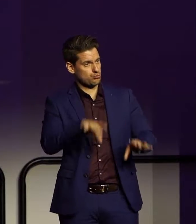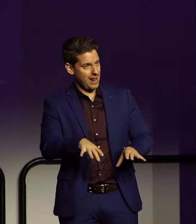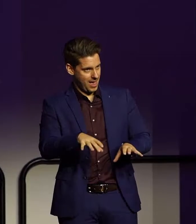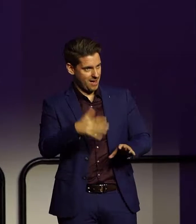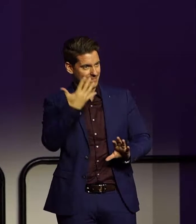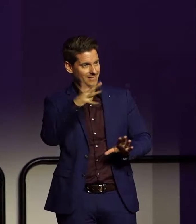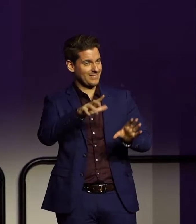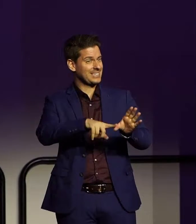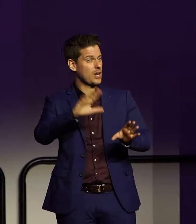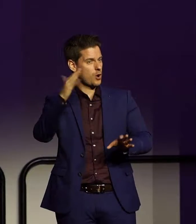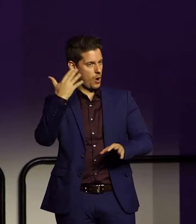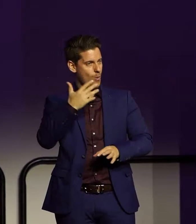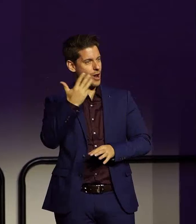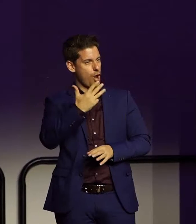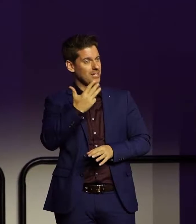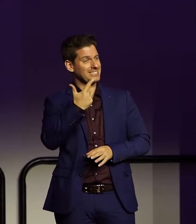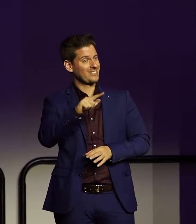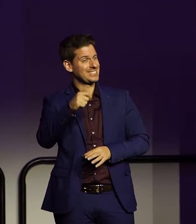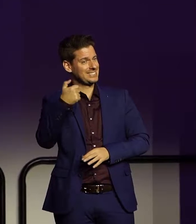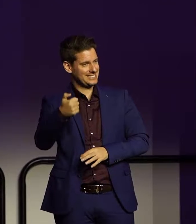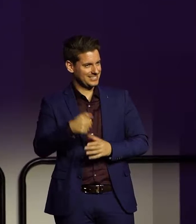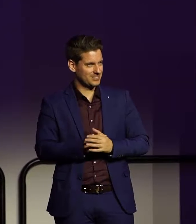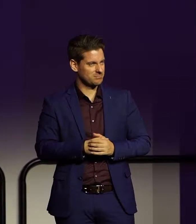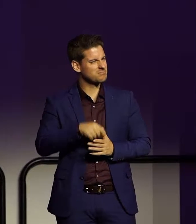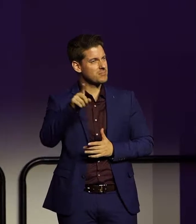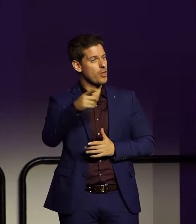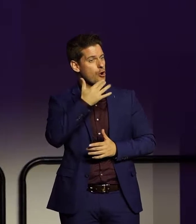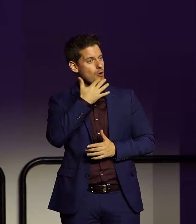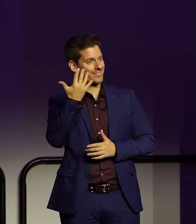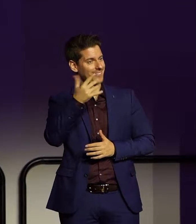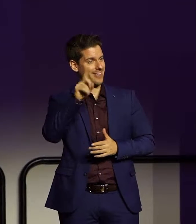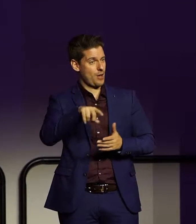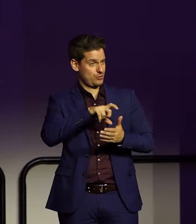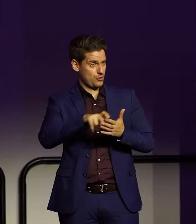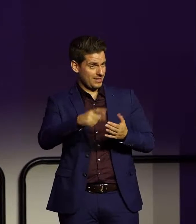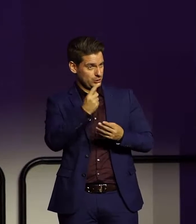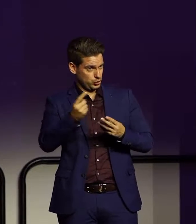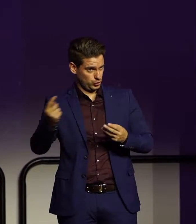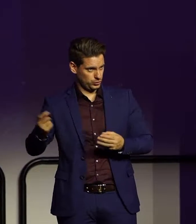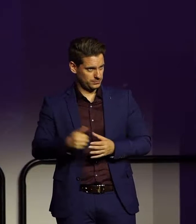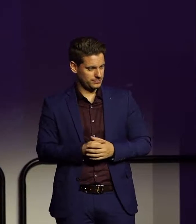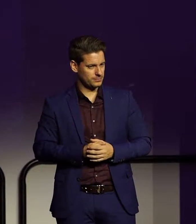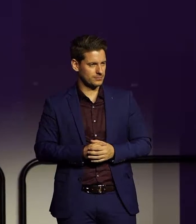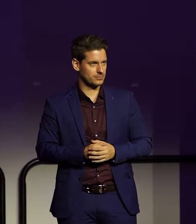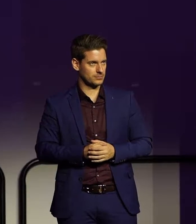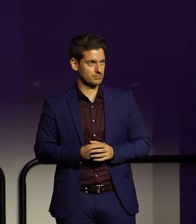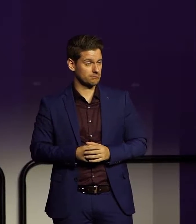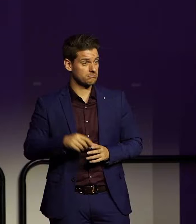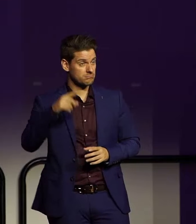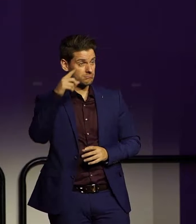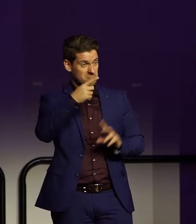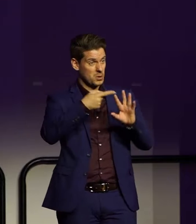50 years ago, in 1976, they'd set you back around $15,000. Now, as good as this